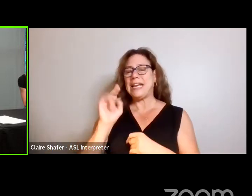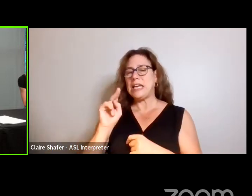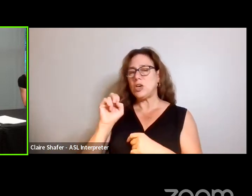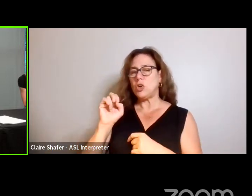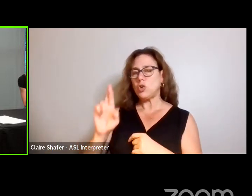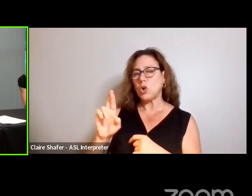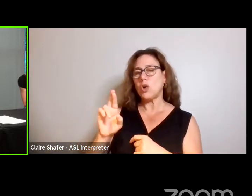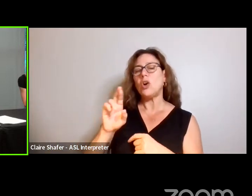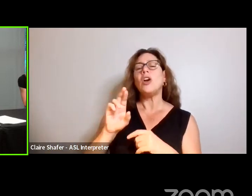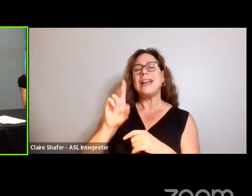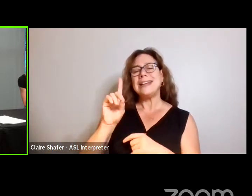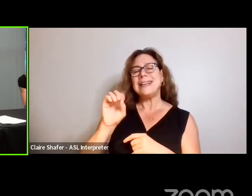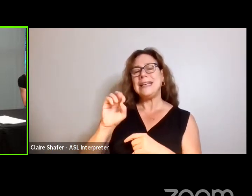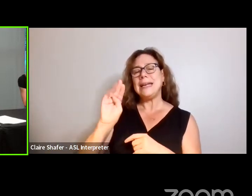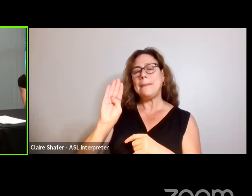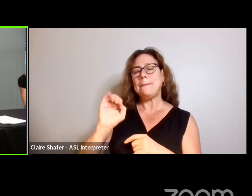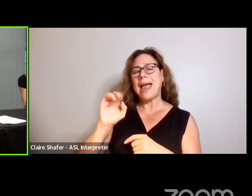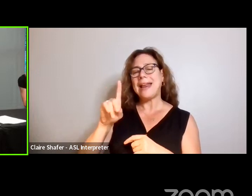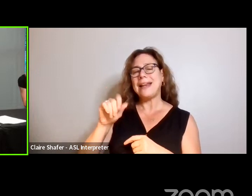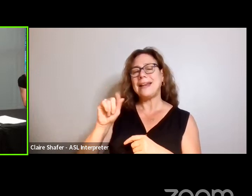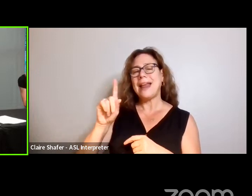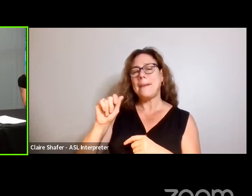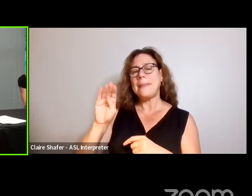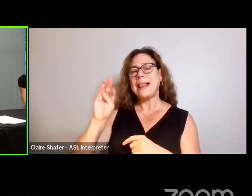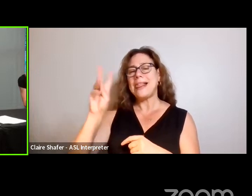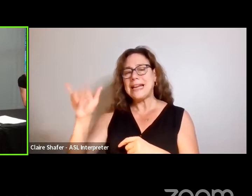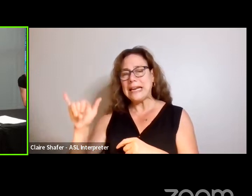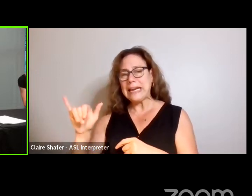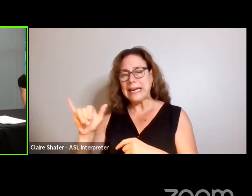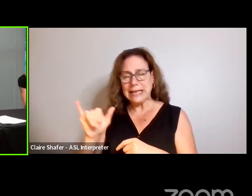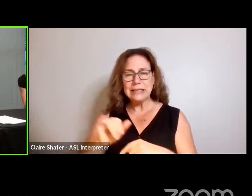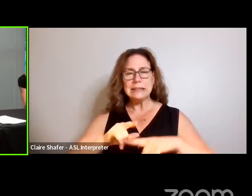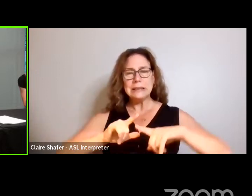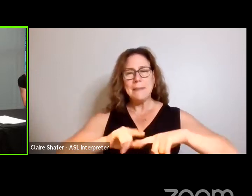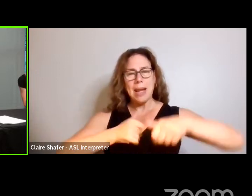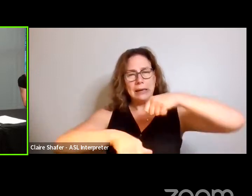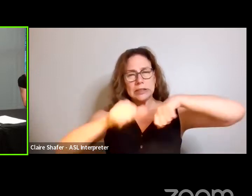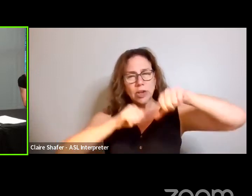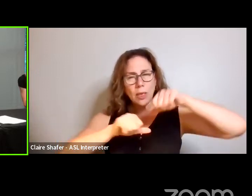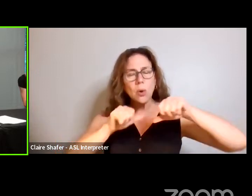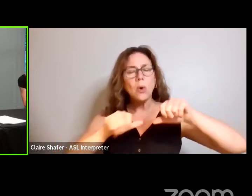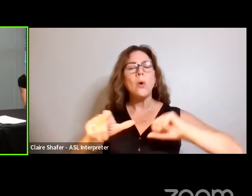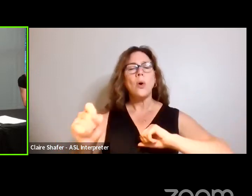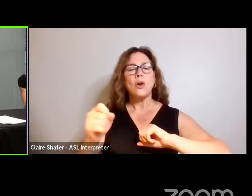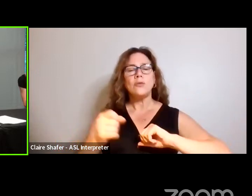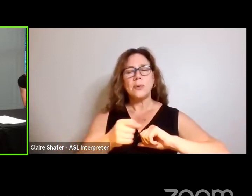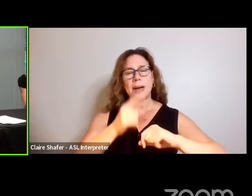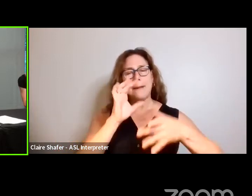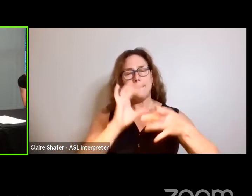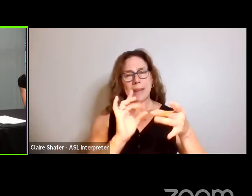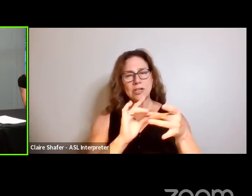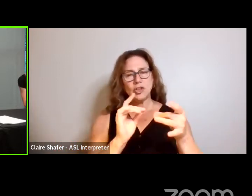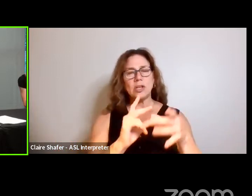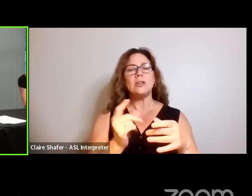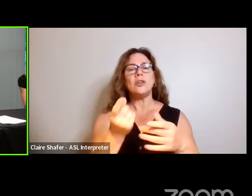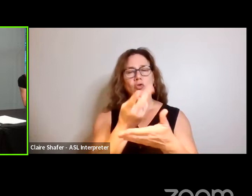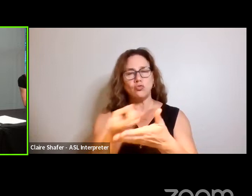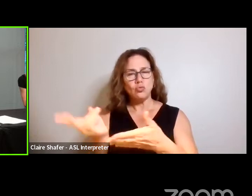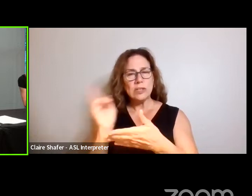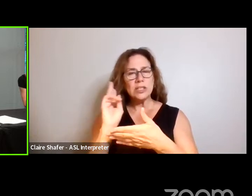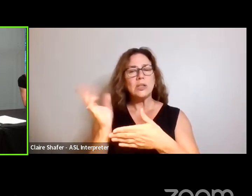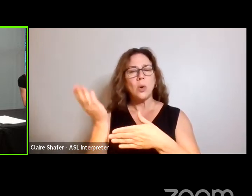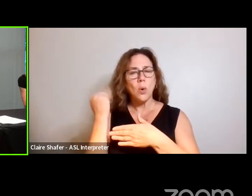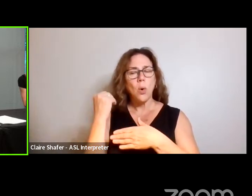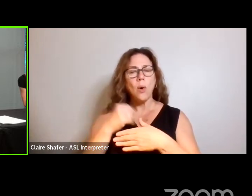on one another and help each other. And so one of the things I said 2 Mondays ago is being clear that, you know, last